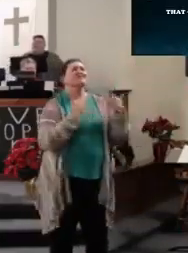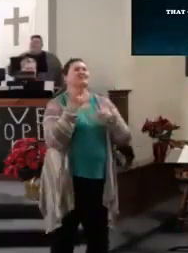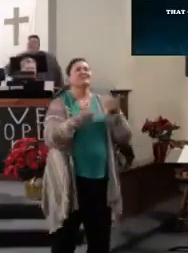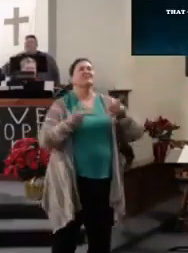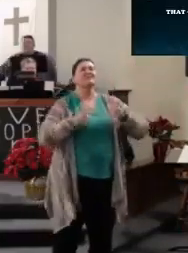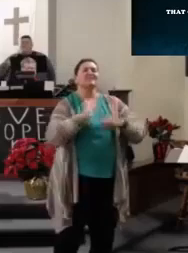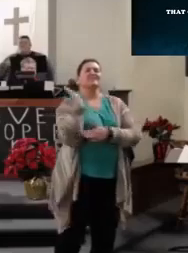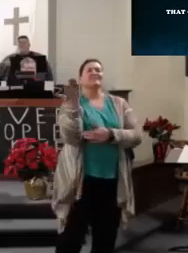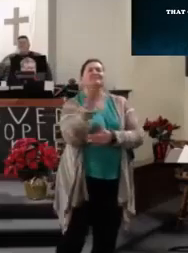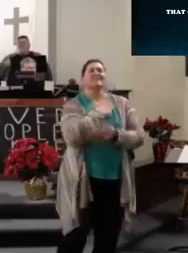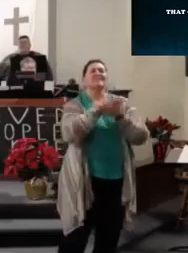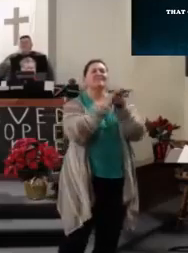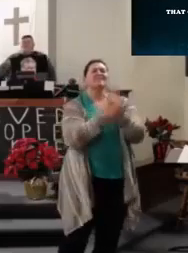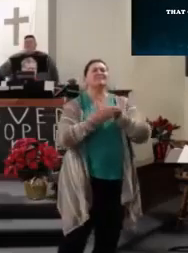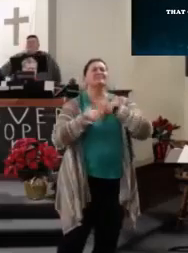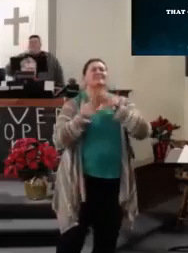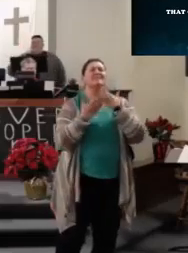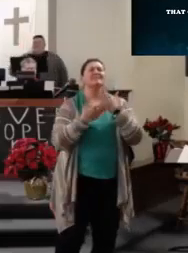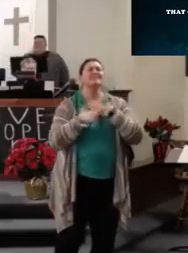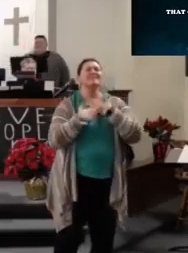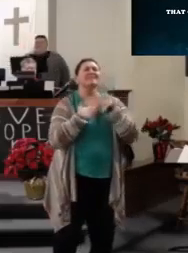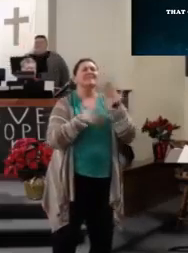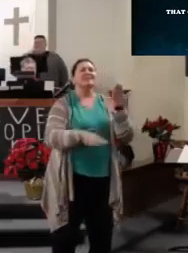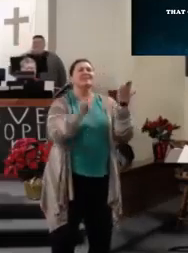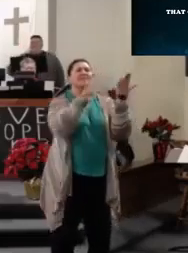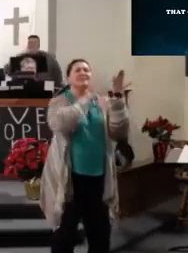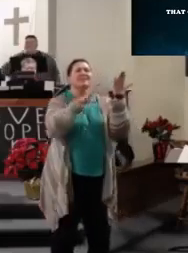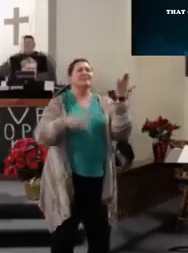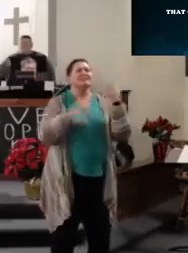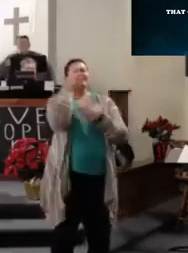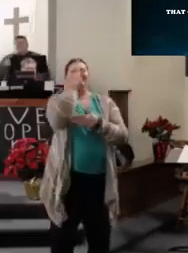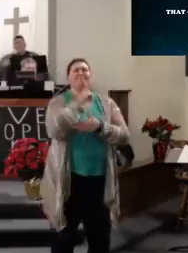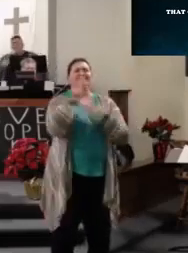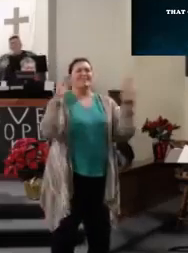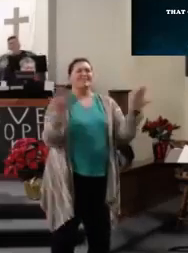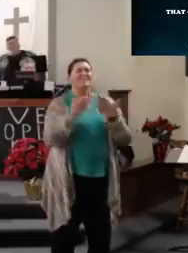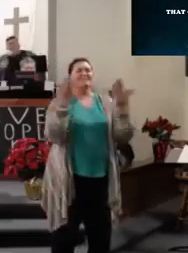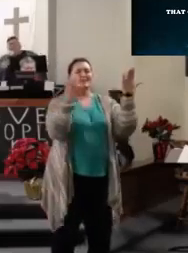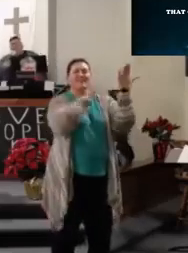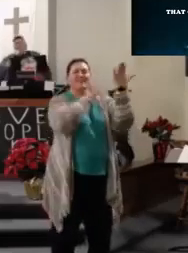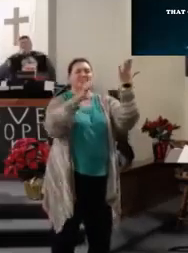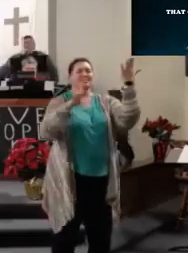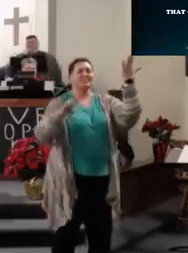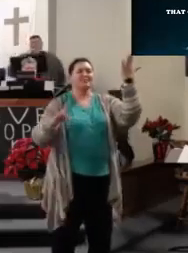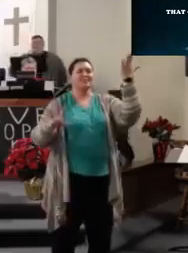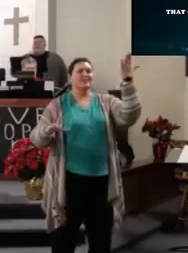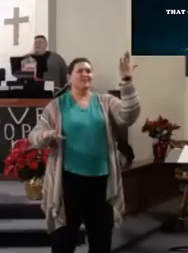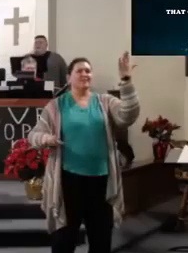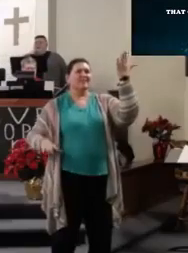us rejoice, let us be glad that God is here,